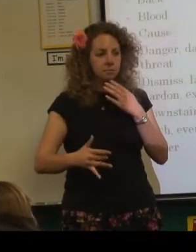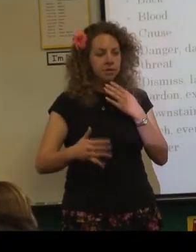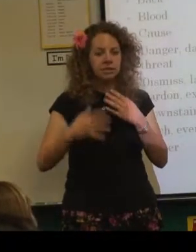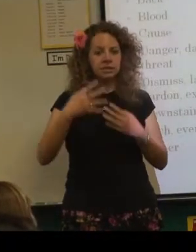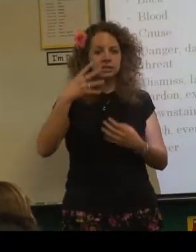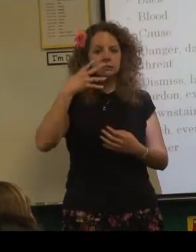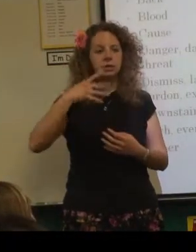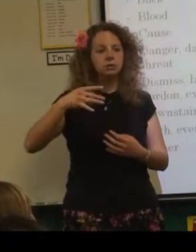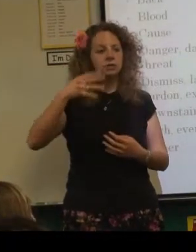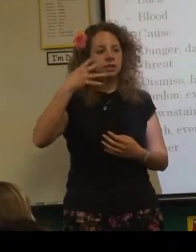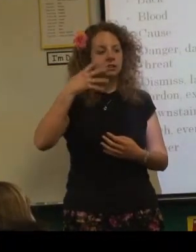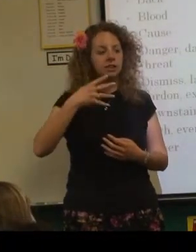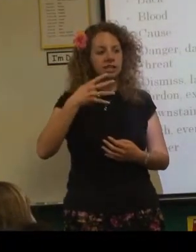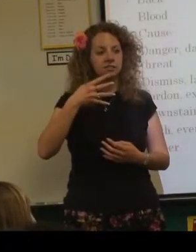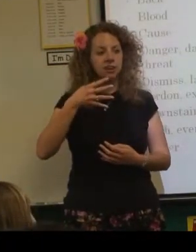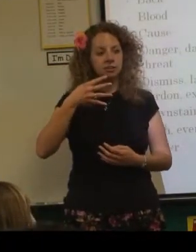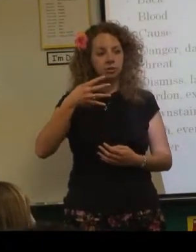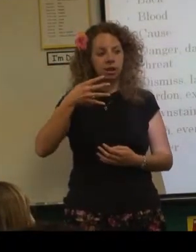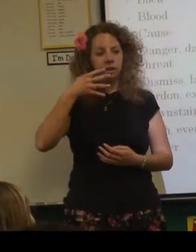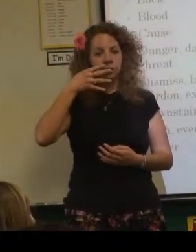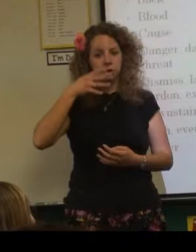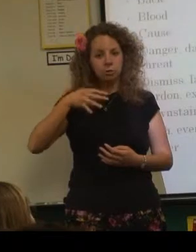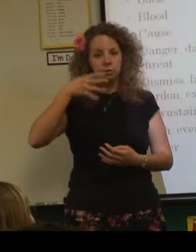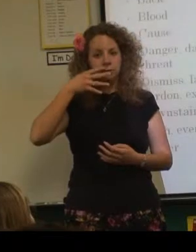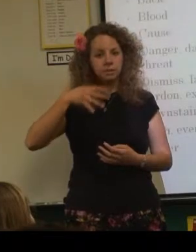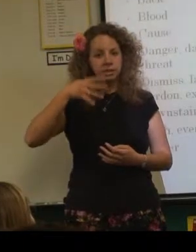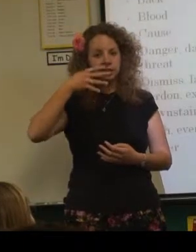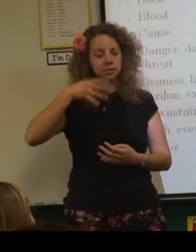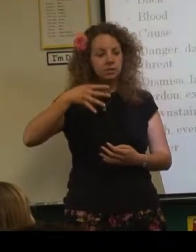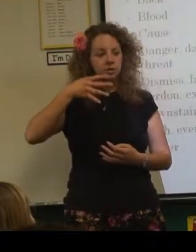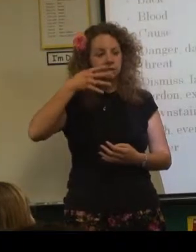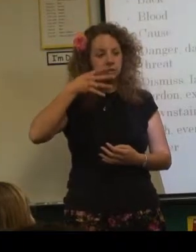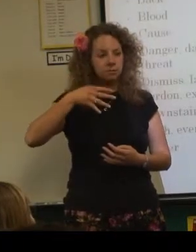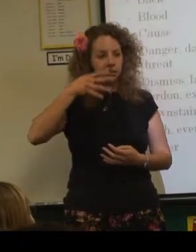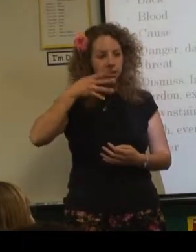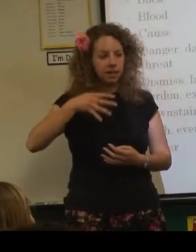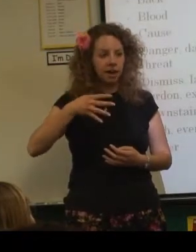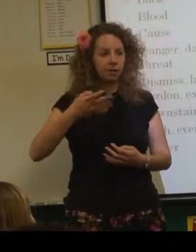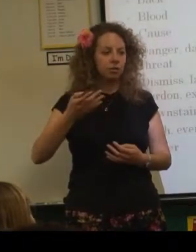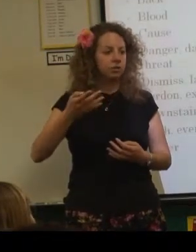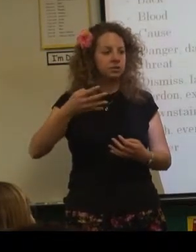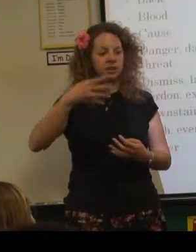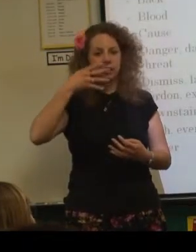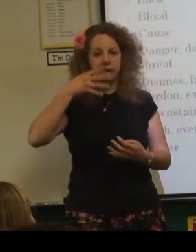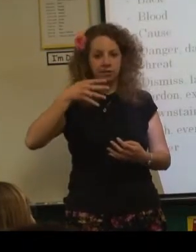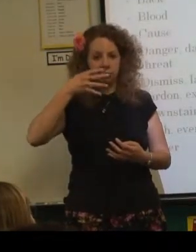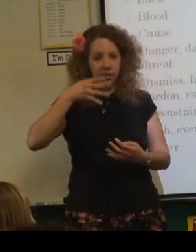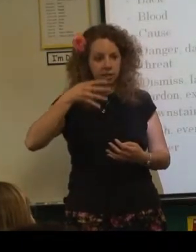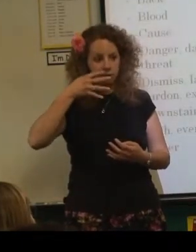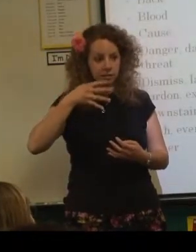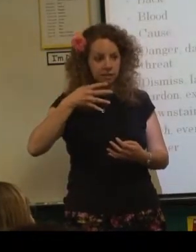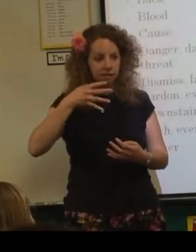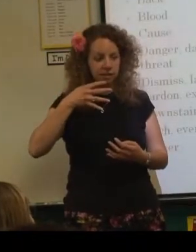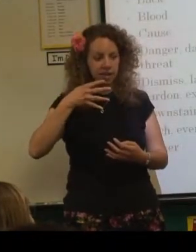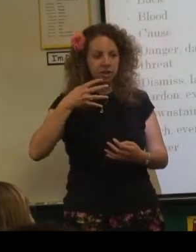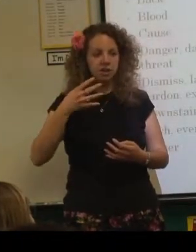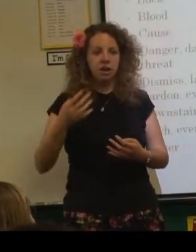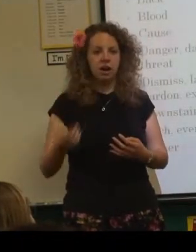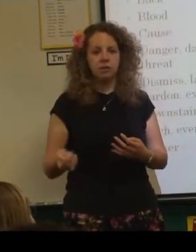because this can be used as a classifier, like your nose was bleeding, something like that, or you could say like I have a runny nose, something like that. You